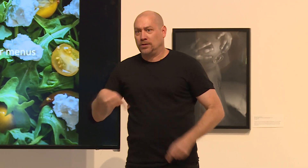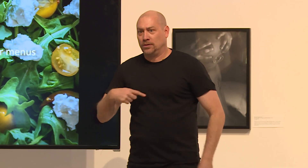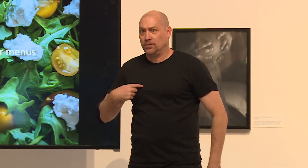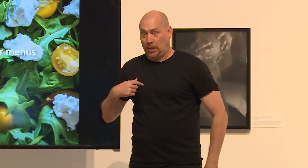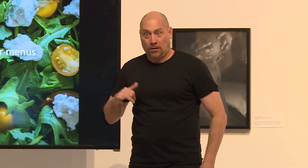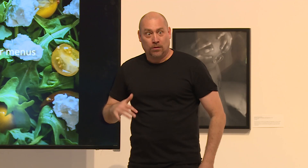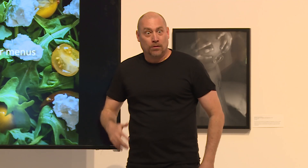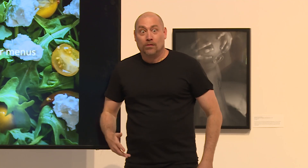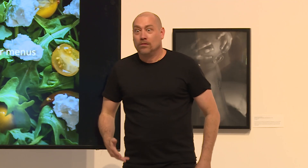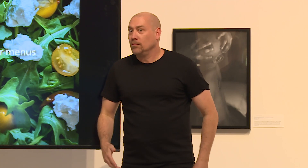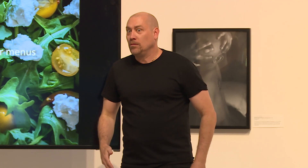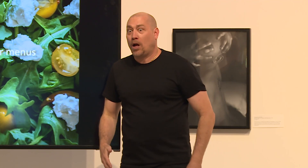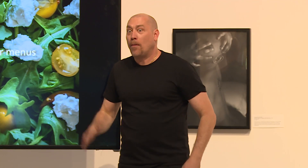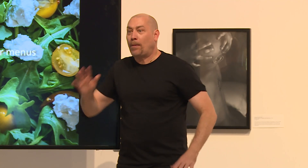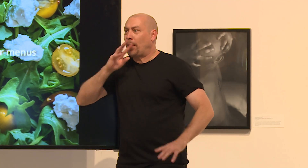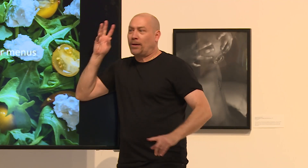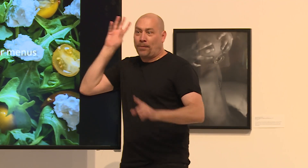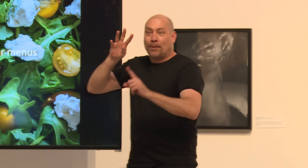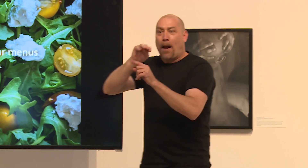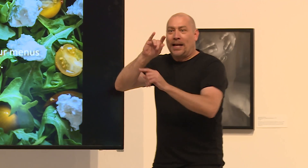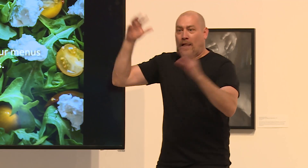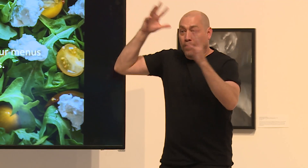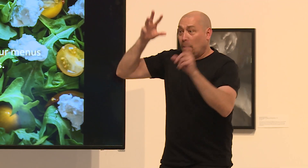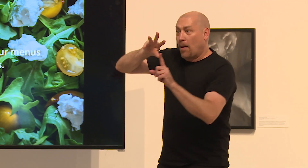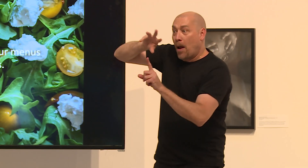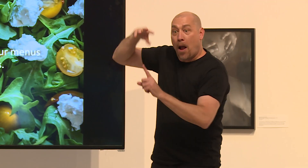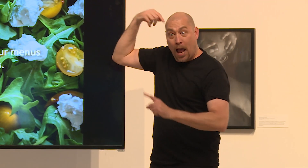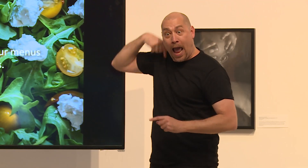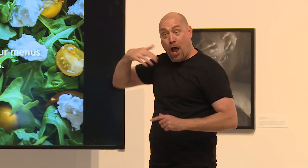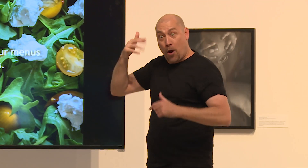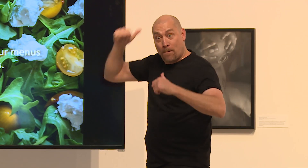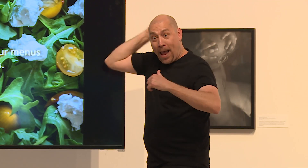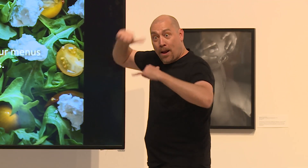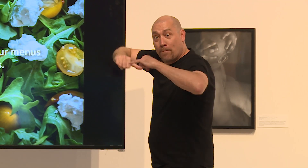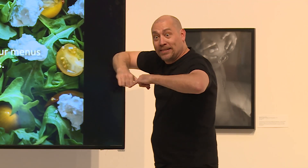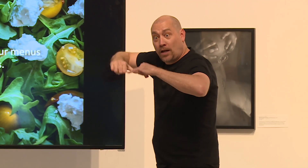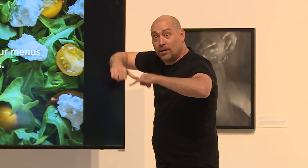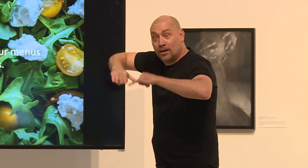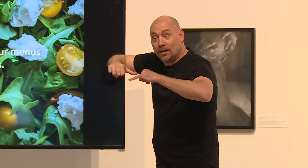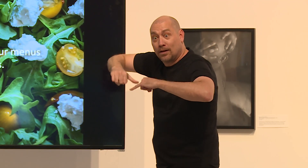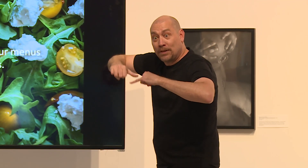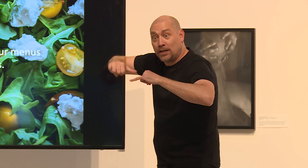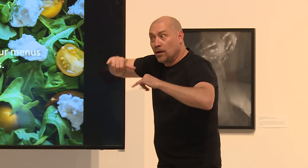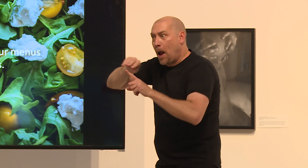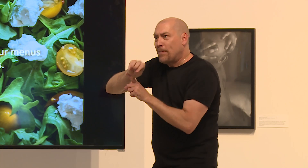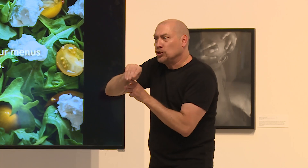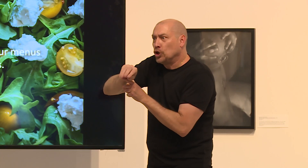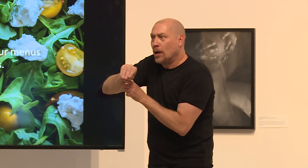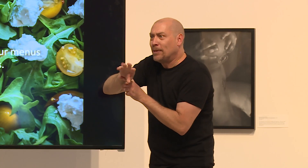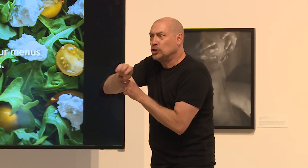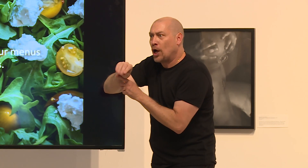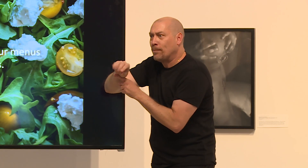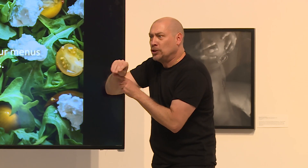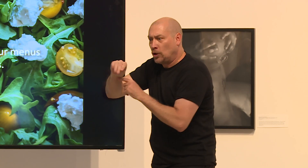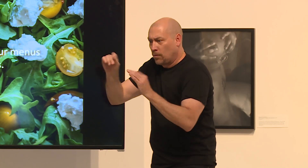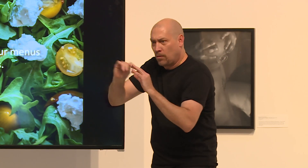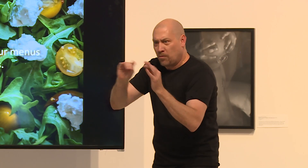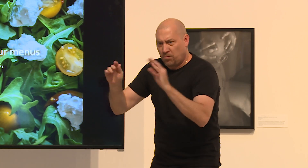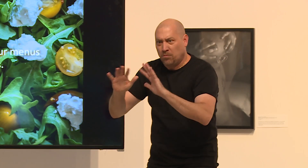I kept getting this tap. My daughter's there saying, they're talking about you, they're talking about you. Thinking, what? And they're taking all these pictures of the